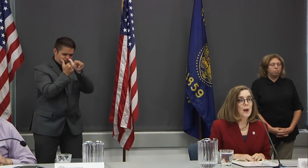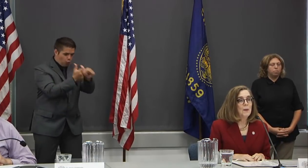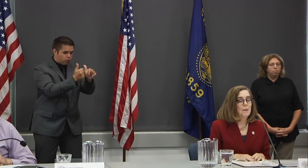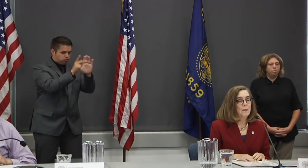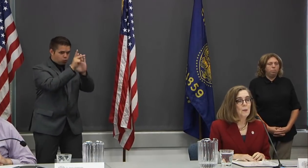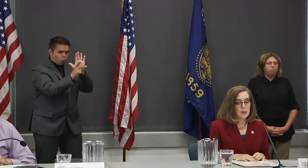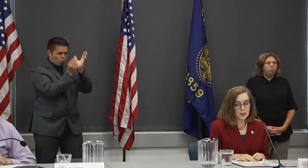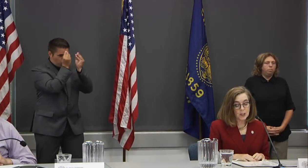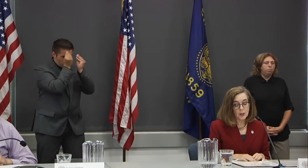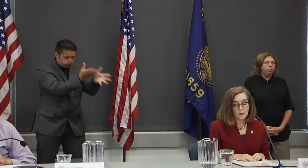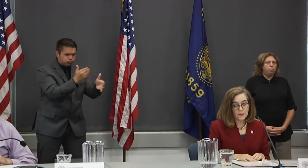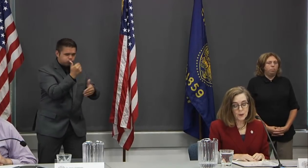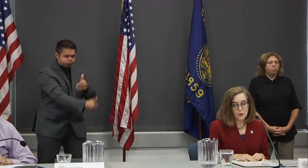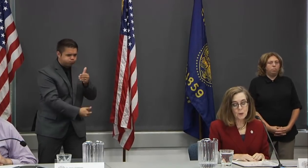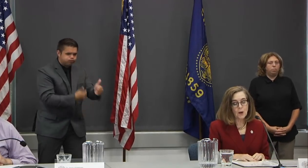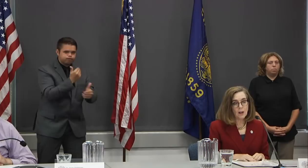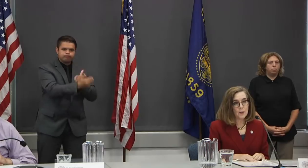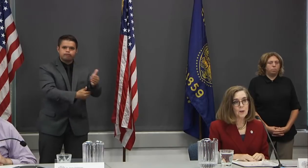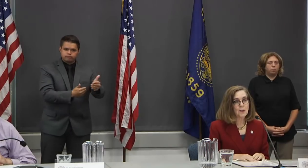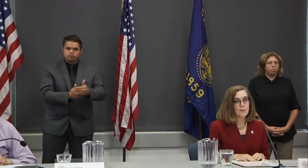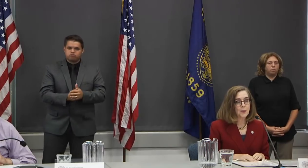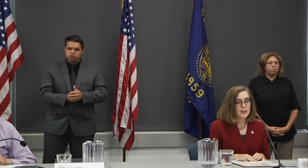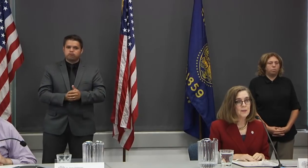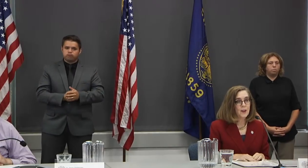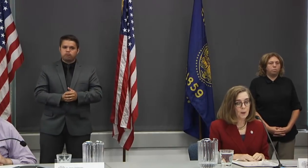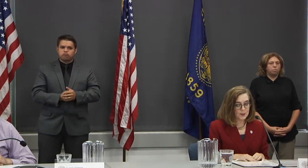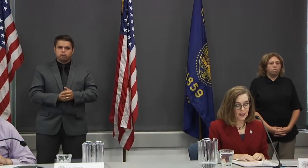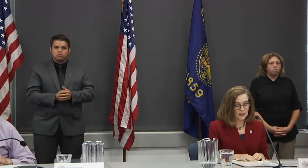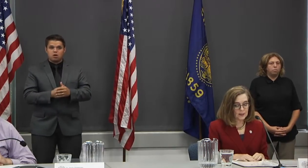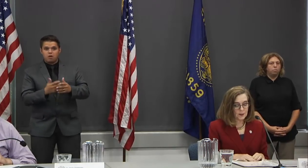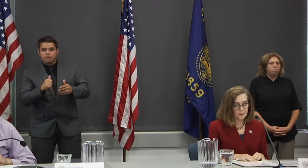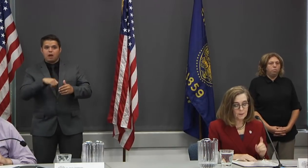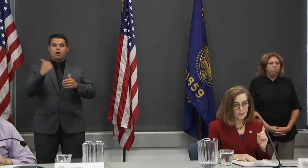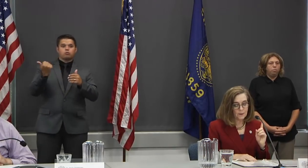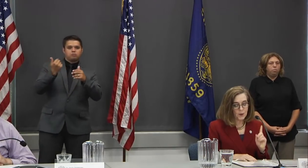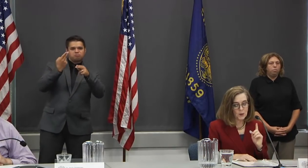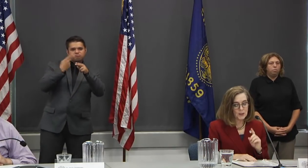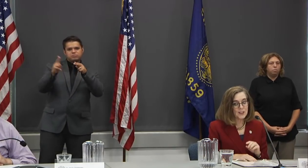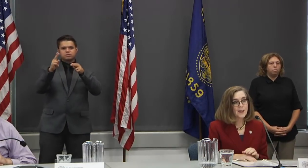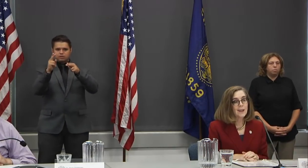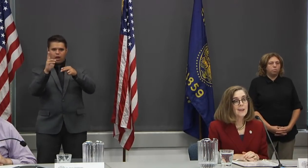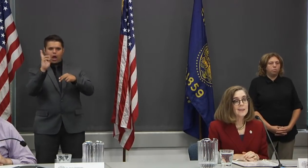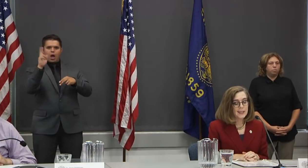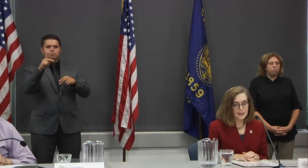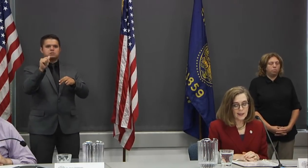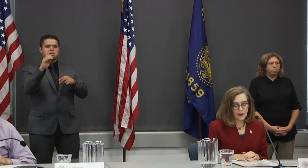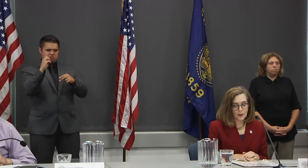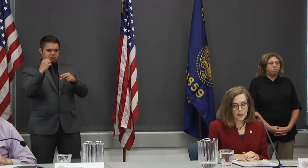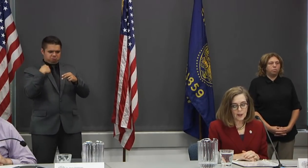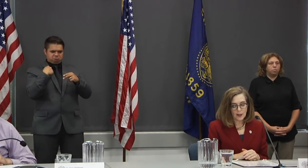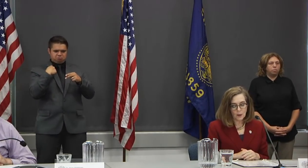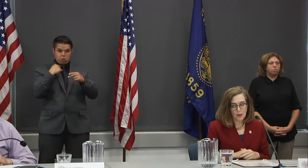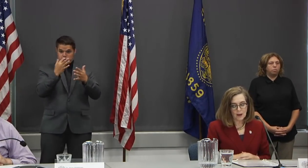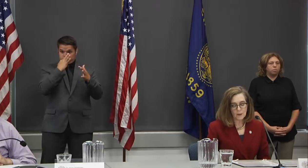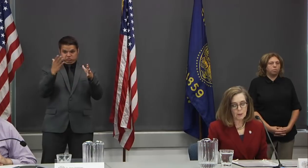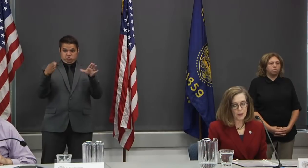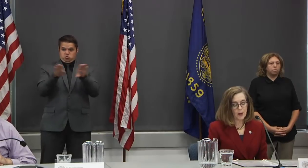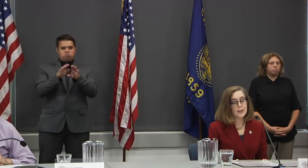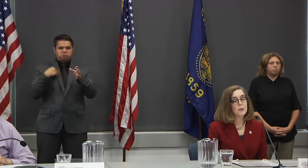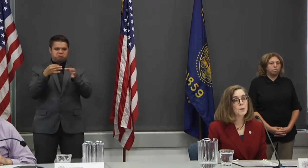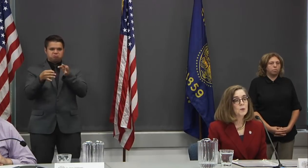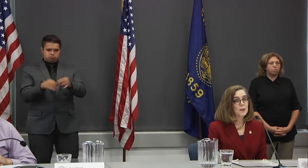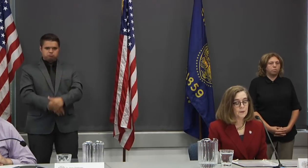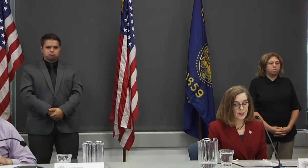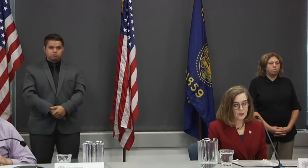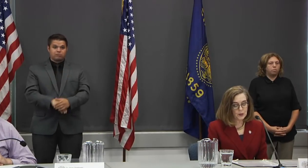Before I wrap up, I want to share a few other brief updates. First, Lincoln County had held back from